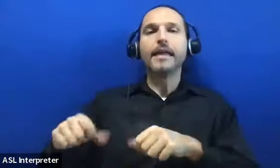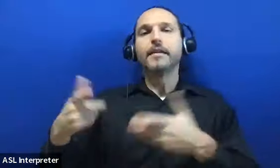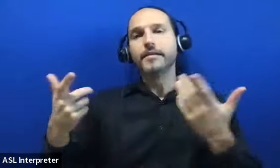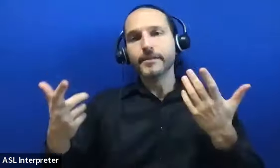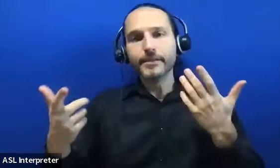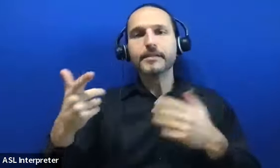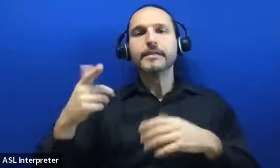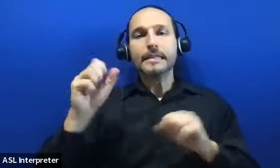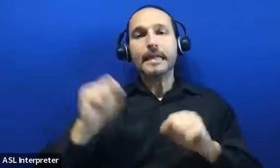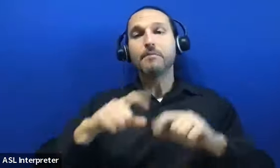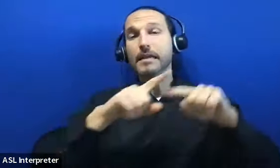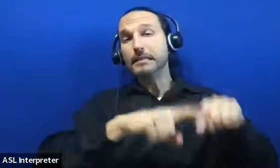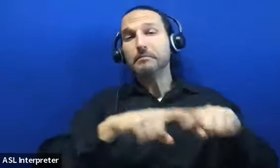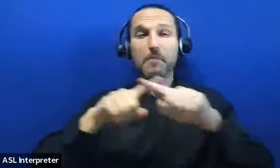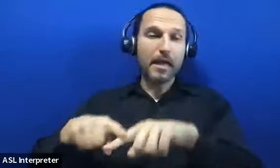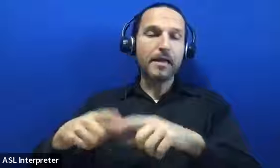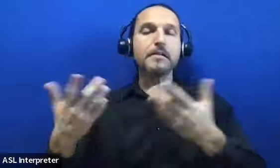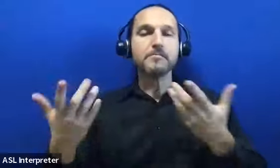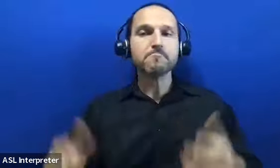thing. And